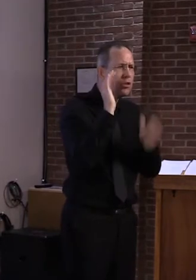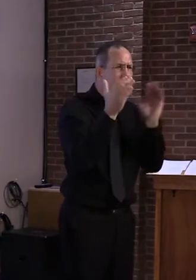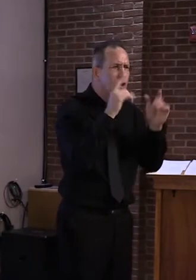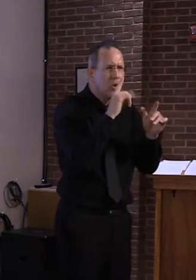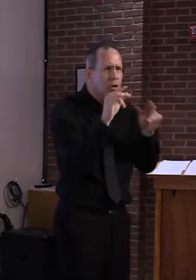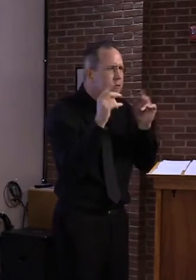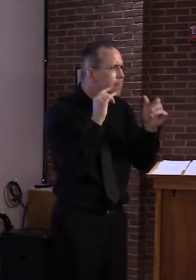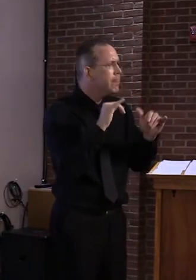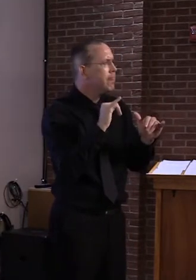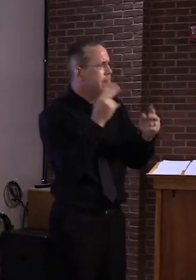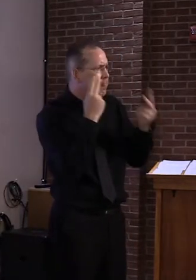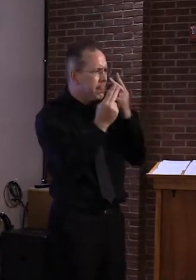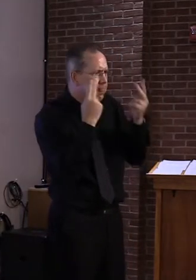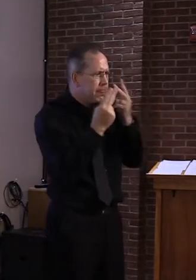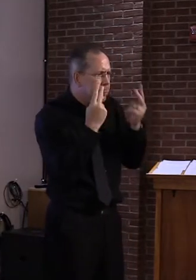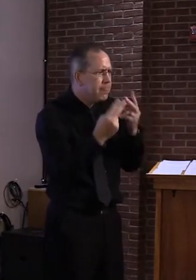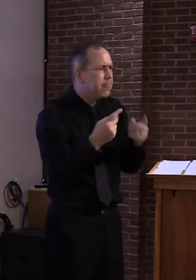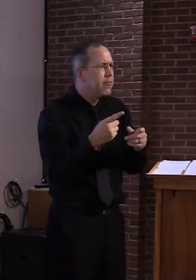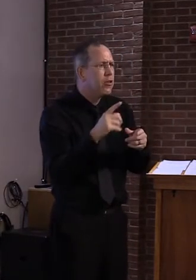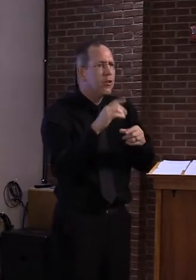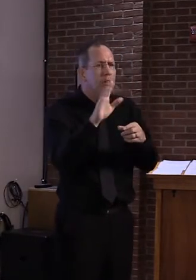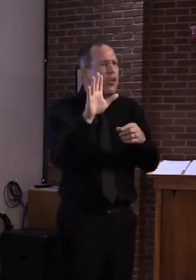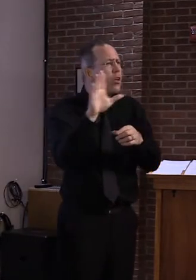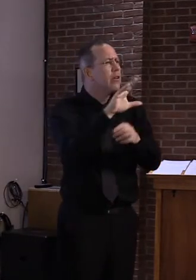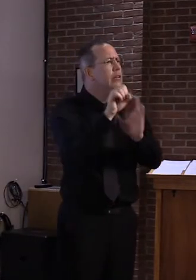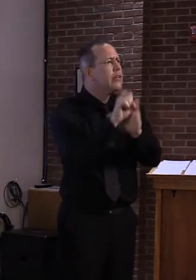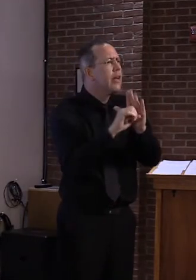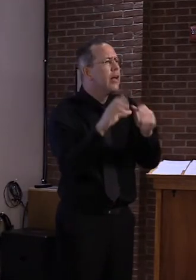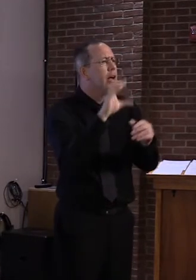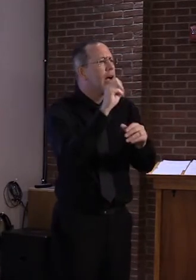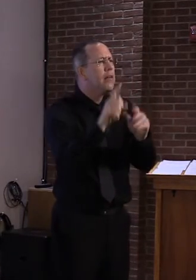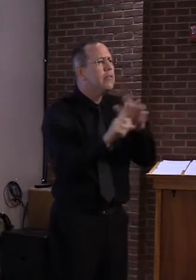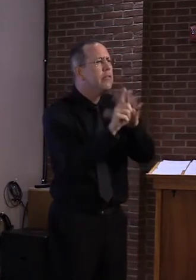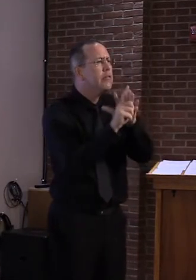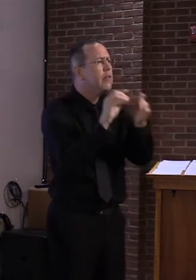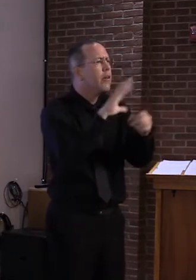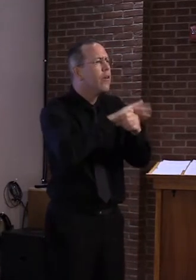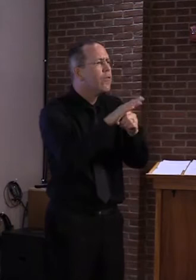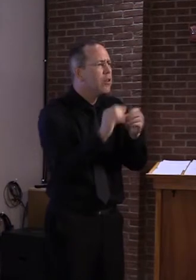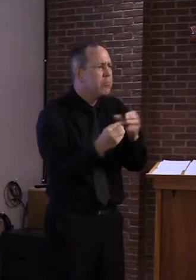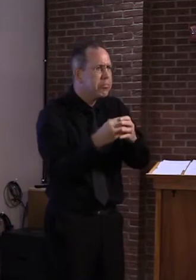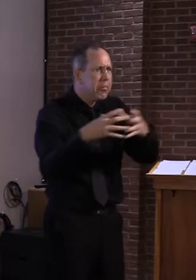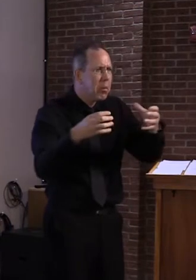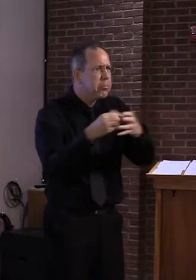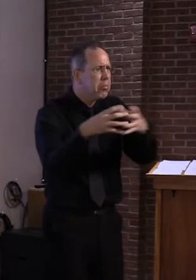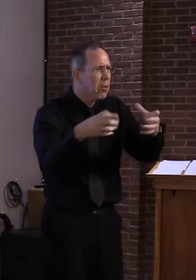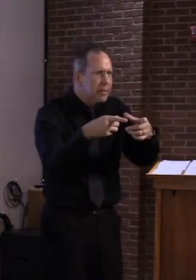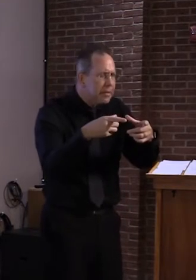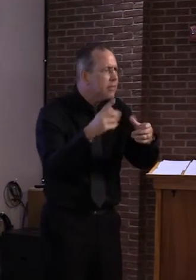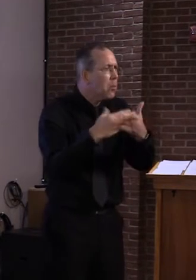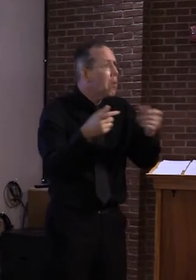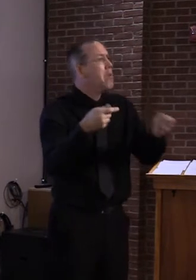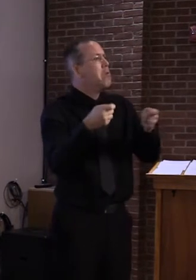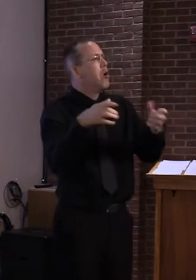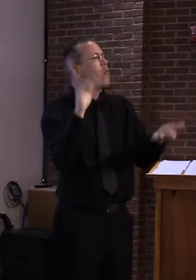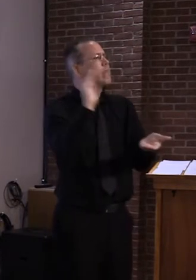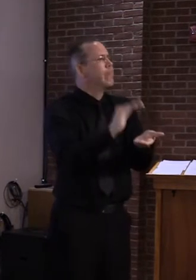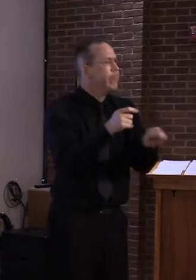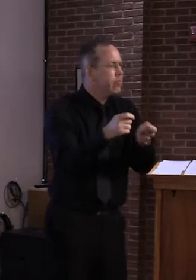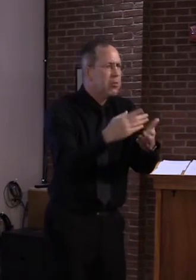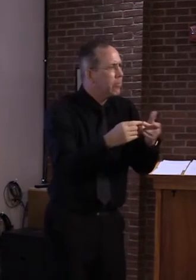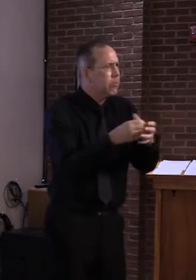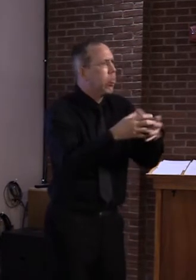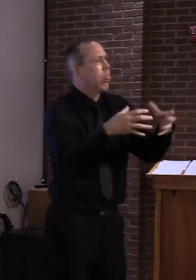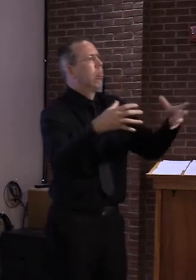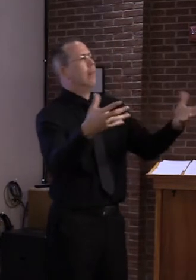new COVID-19 cases, leading some states to pause their reopening plans. But we want to put this growth into